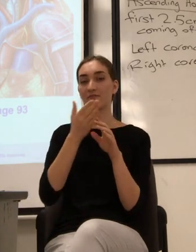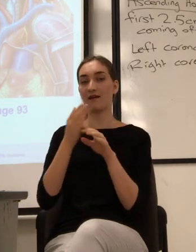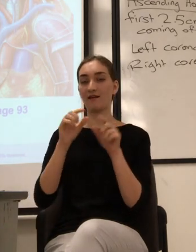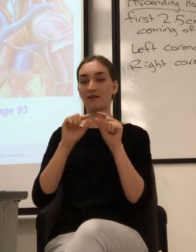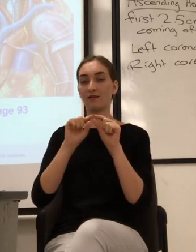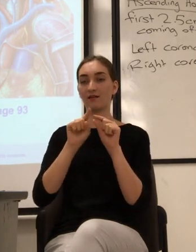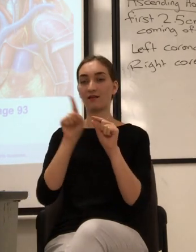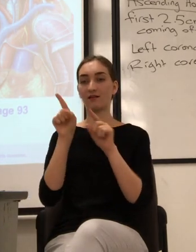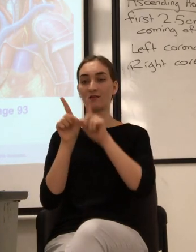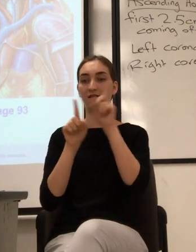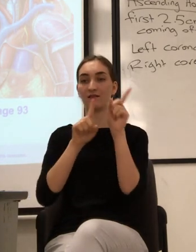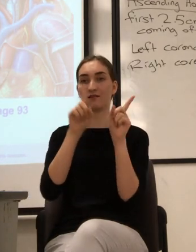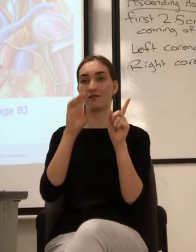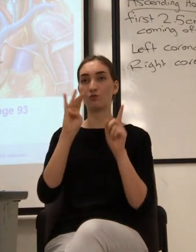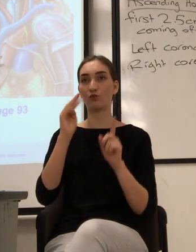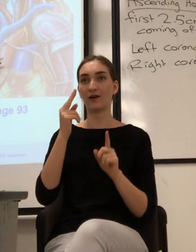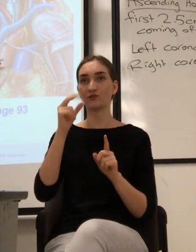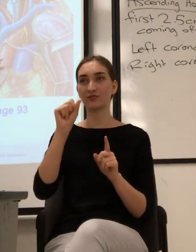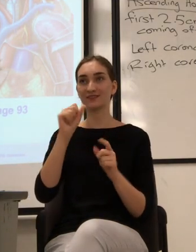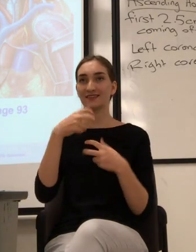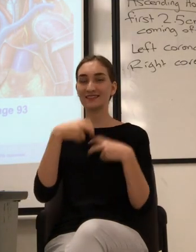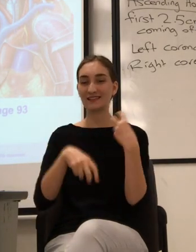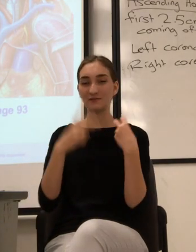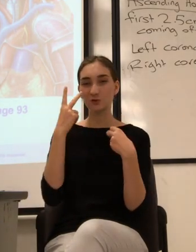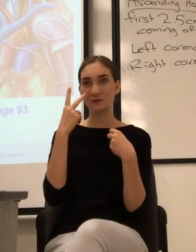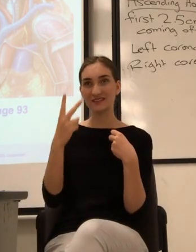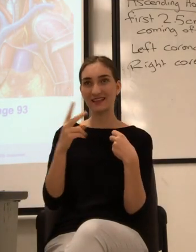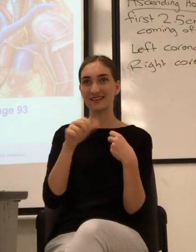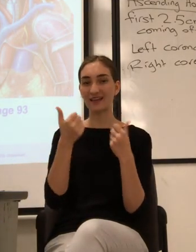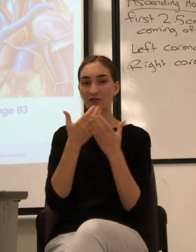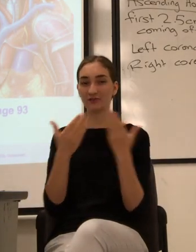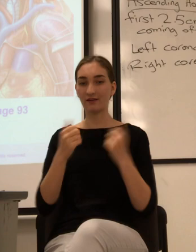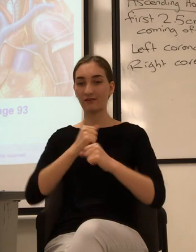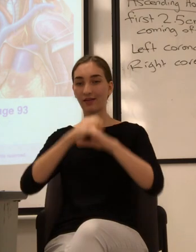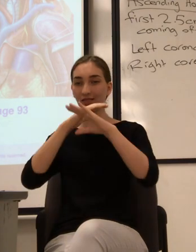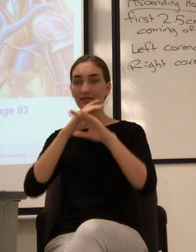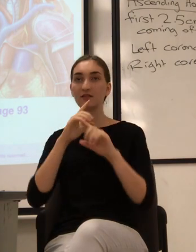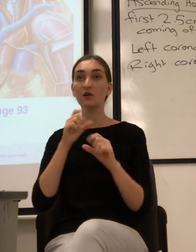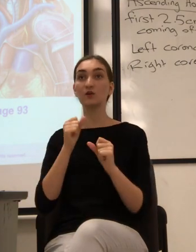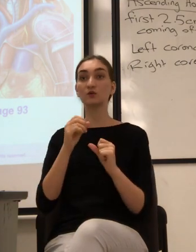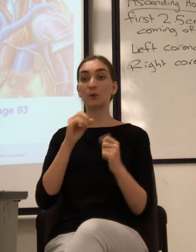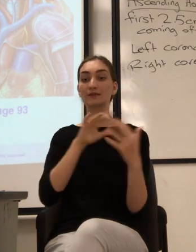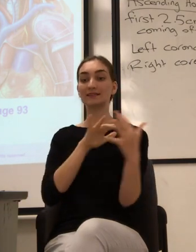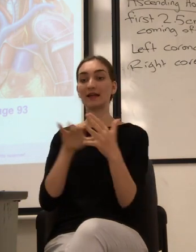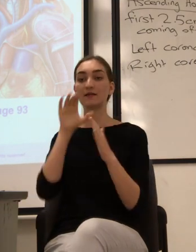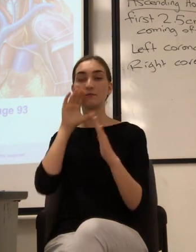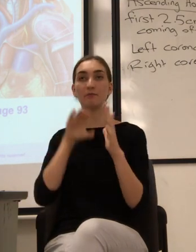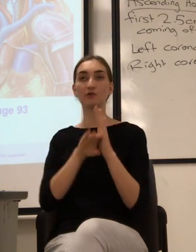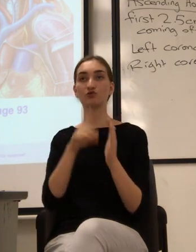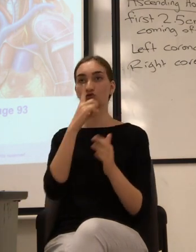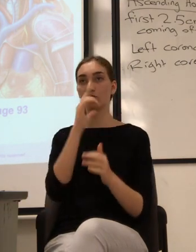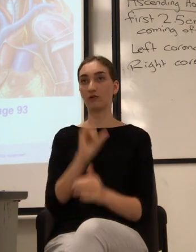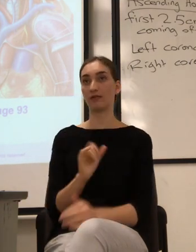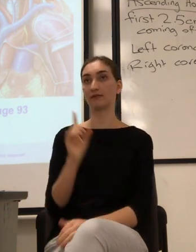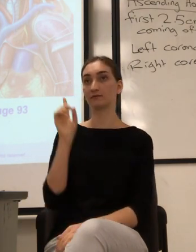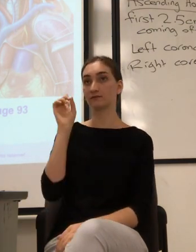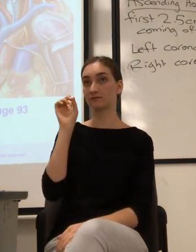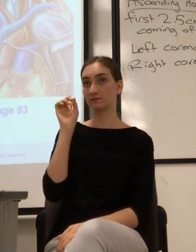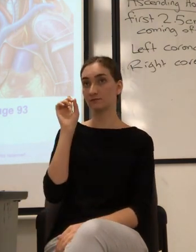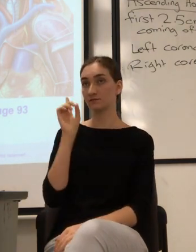to see the branches of the aortic arch with all the other stuff in the way. So study pictures like this, and it's shown easily on your